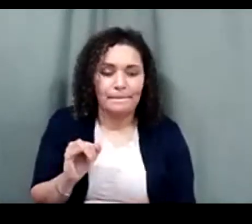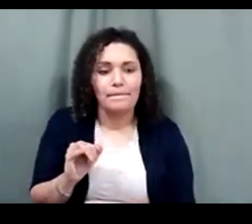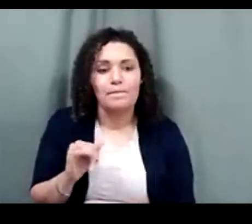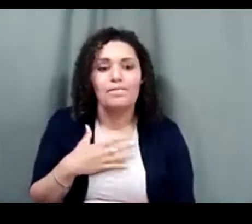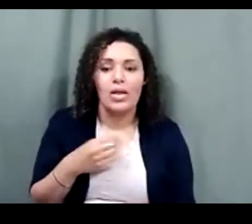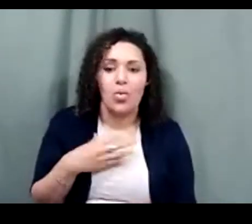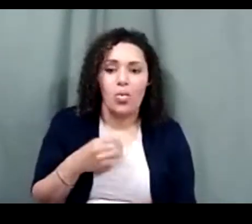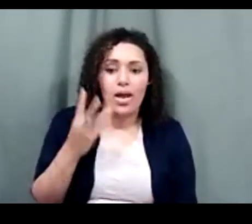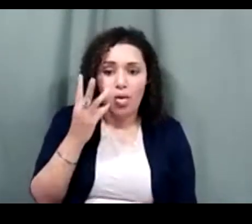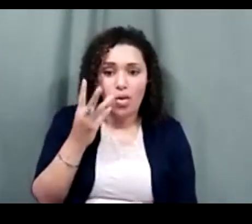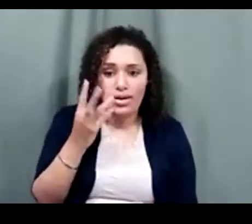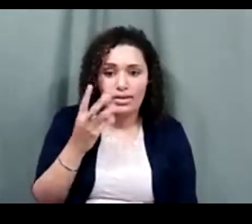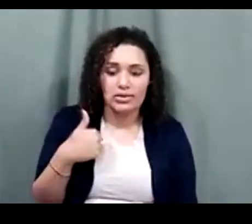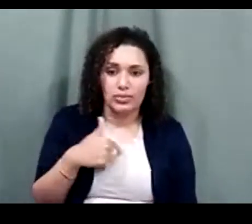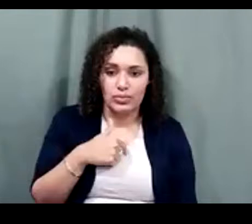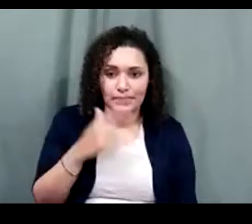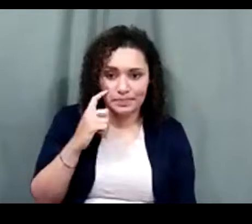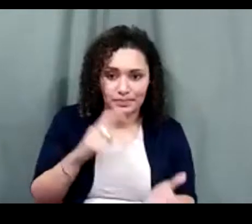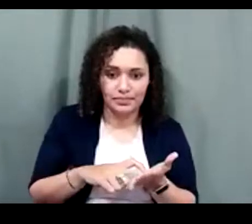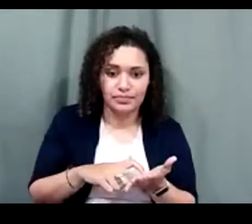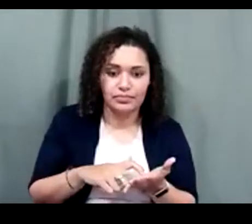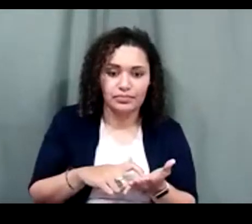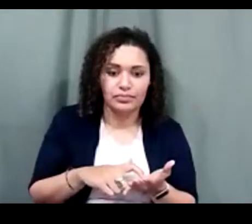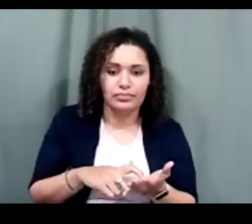find is that if